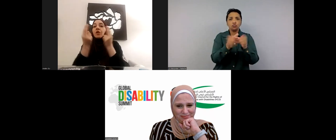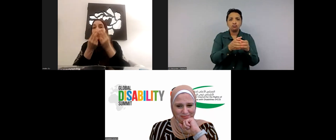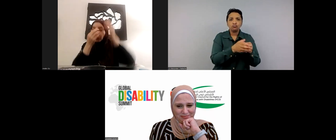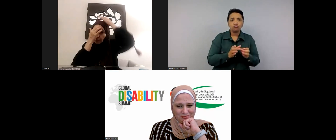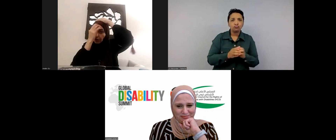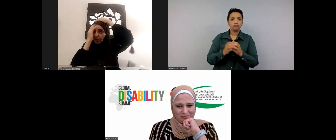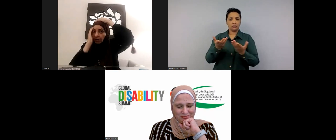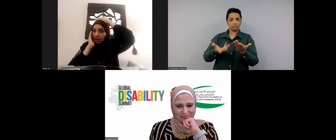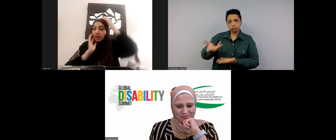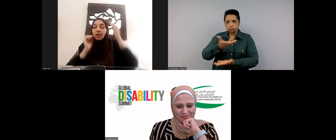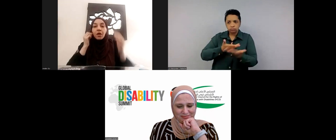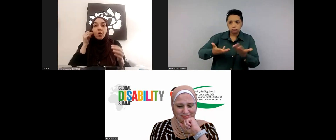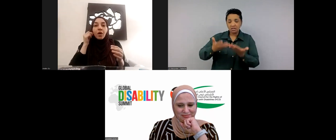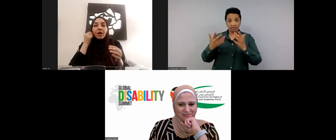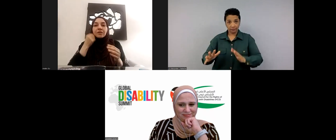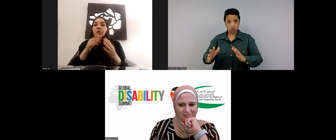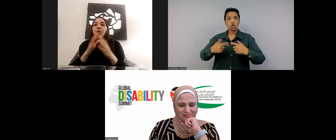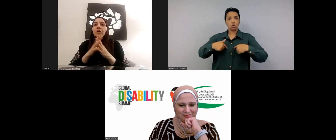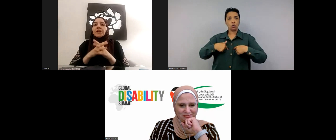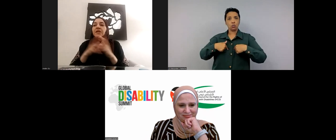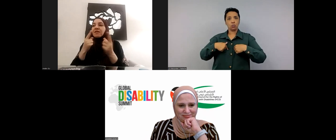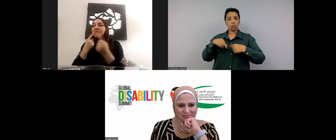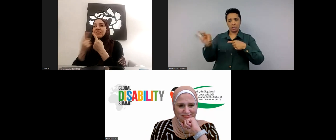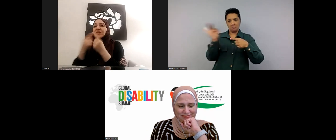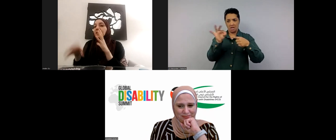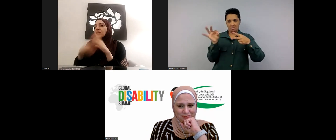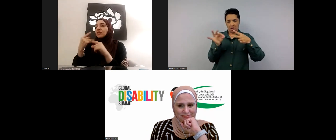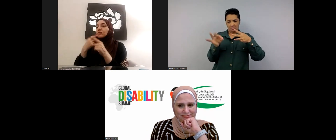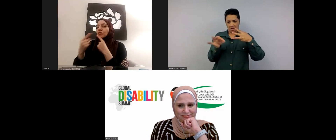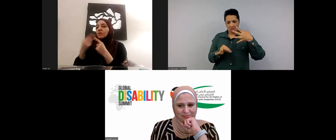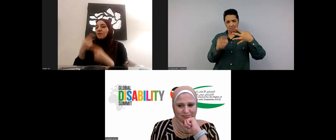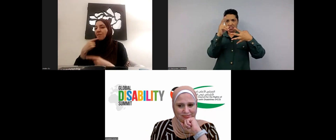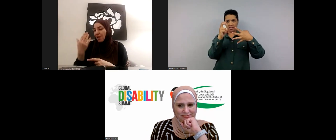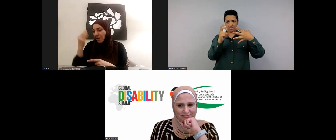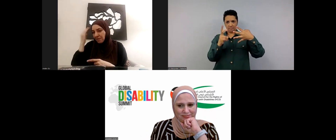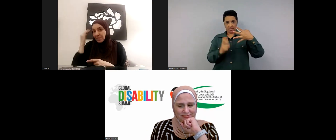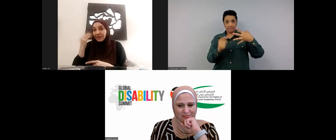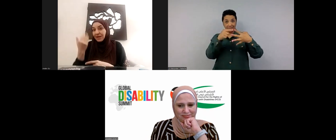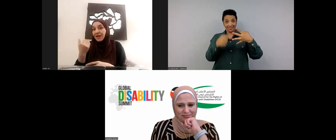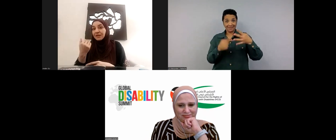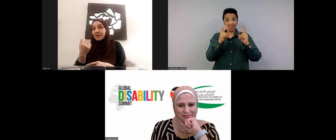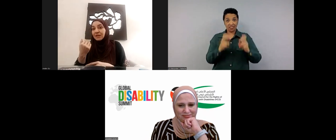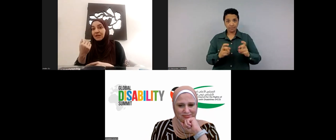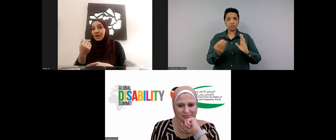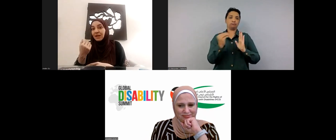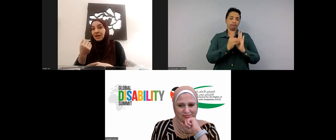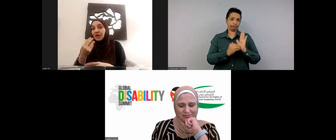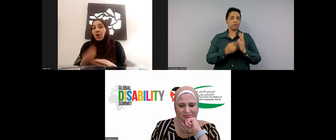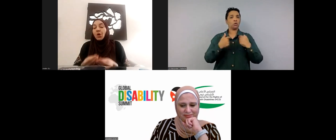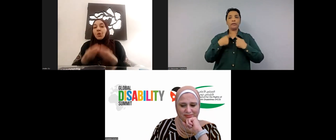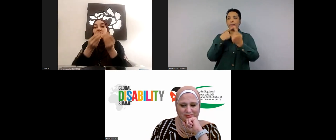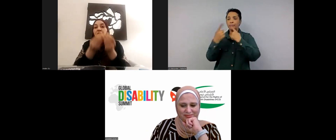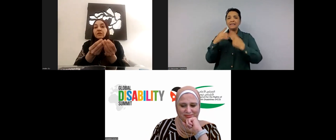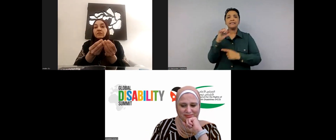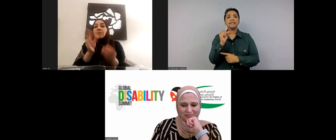through the main driver is undertaken through the consultation of CSOs and NGOs,